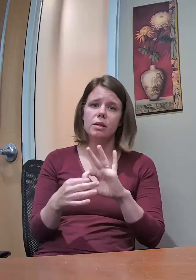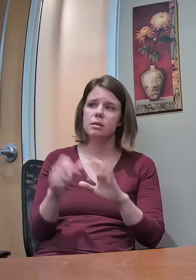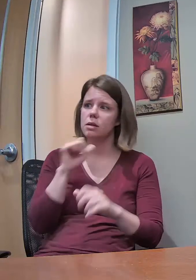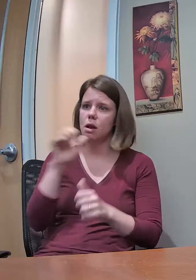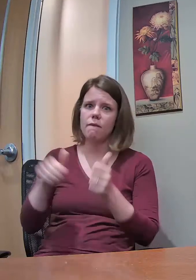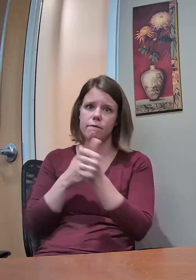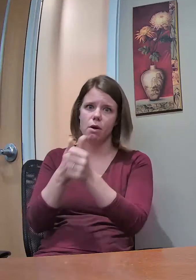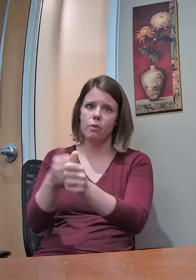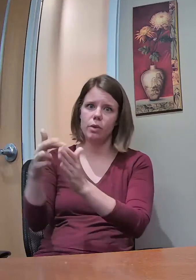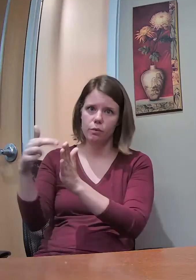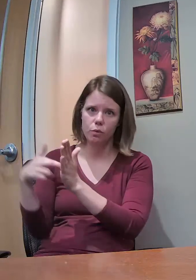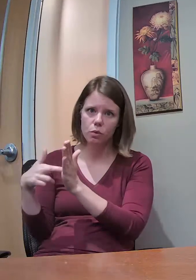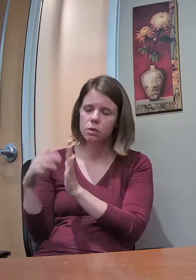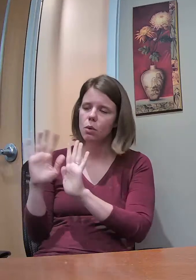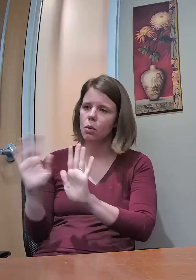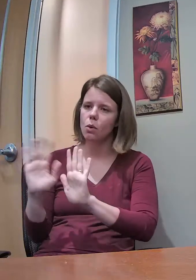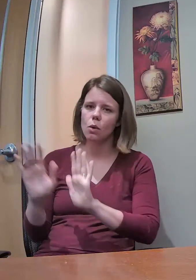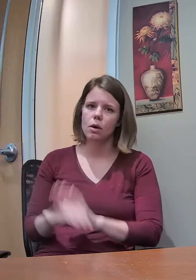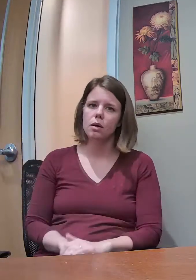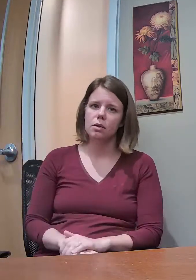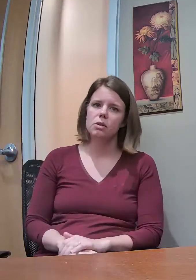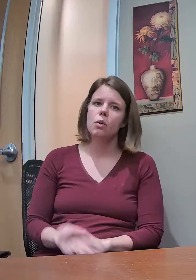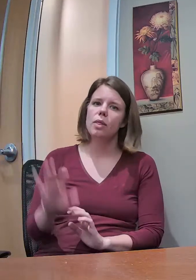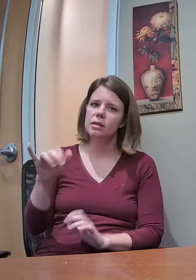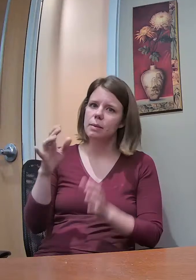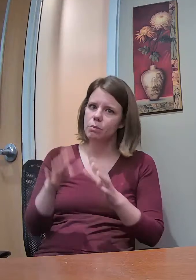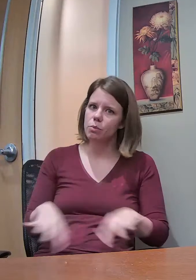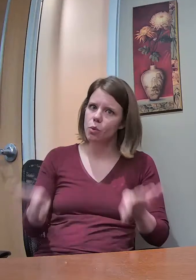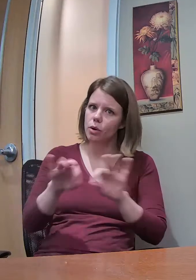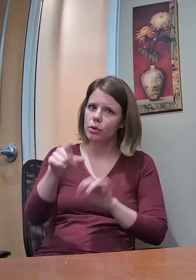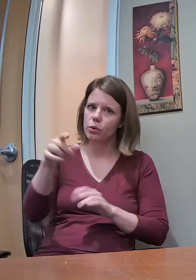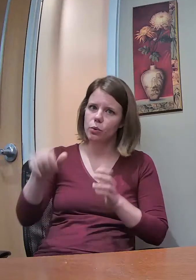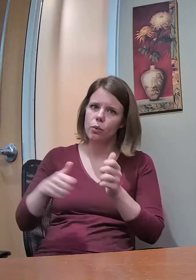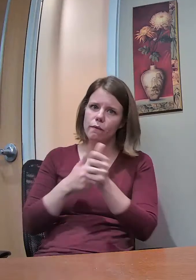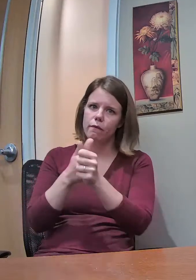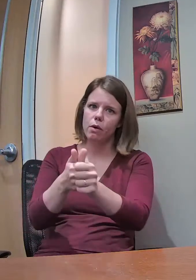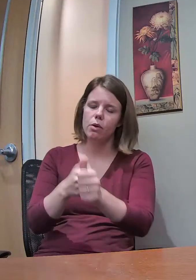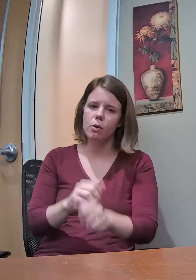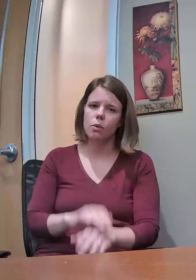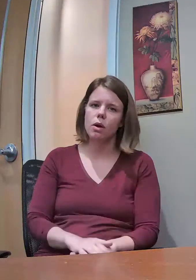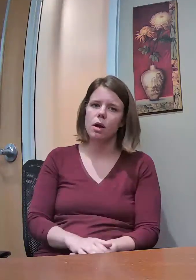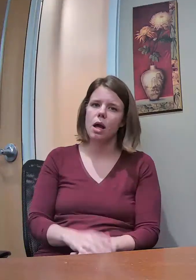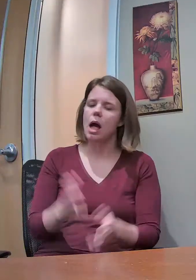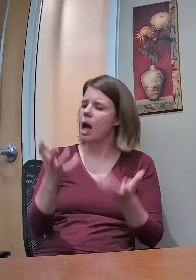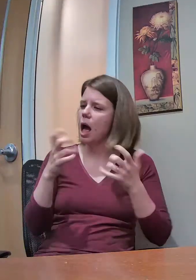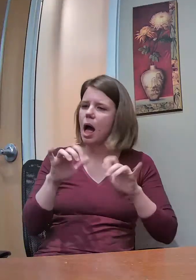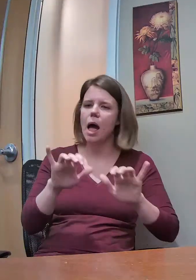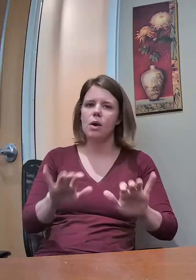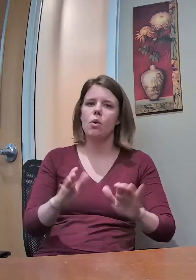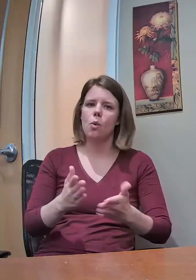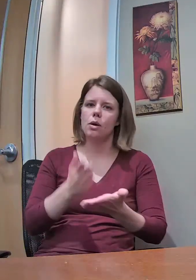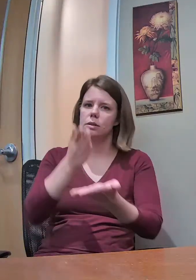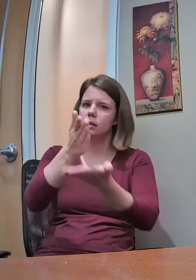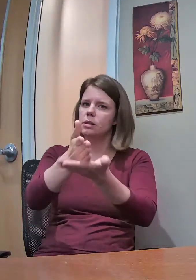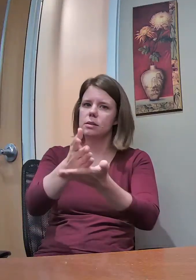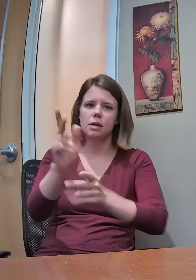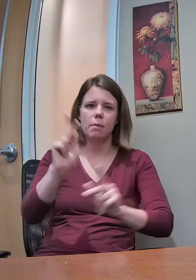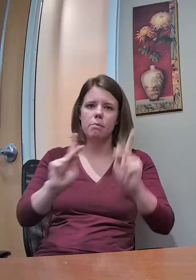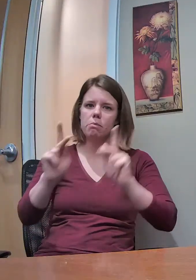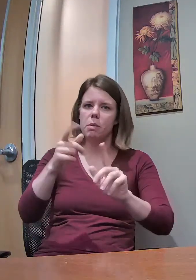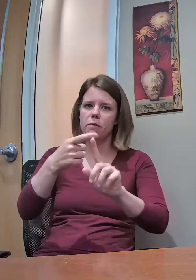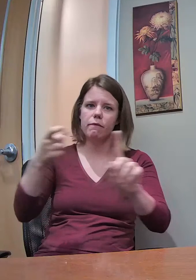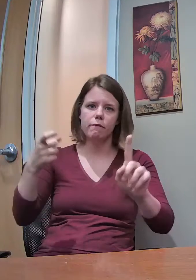from seeing their family member or punishing a resident because their family member does not know how to behave after they have